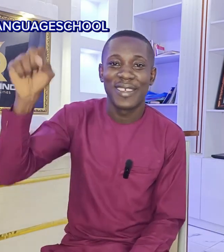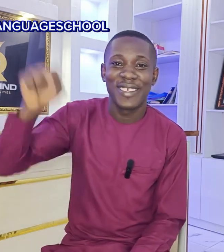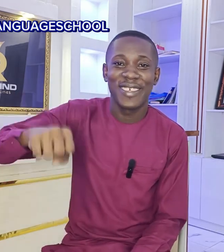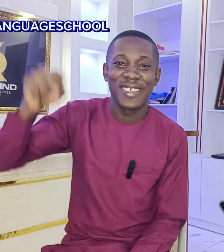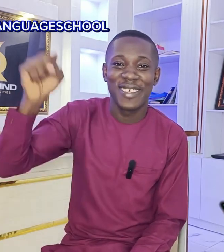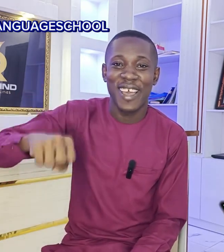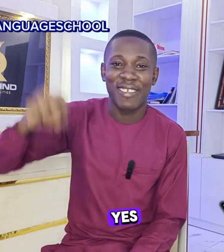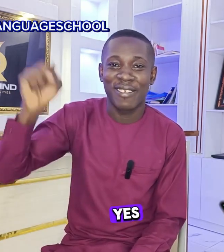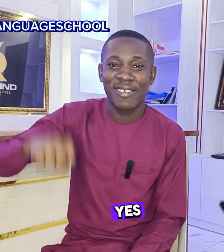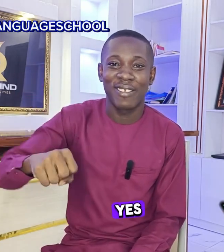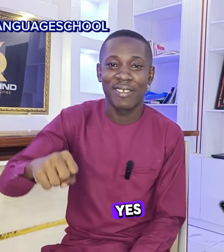yes